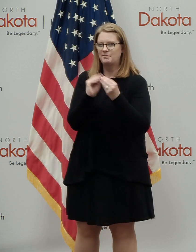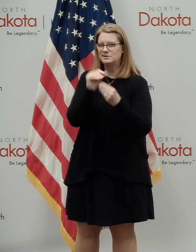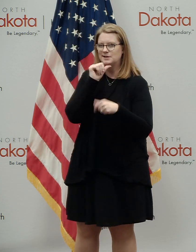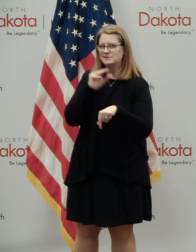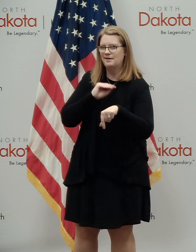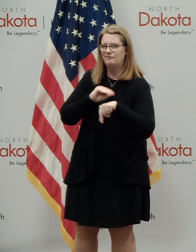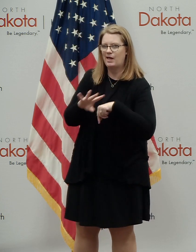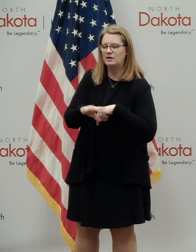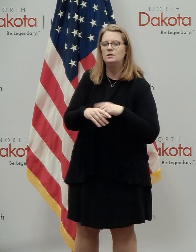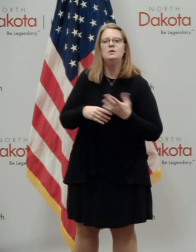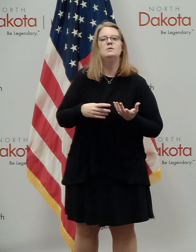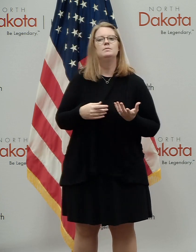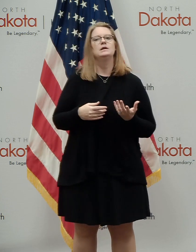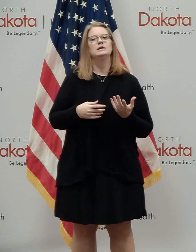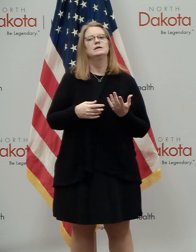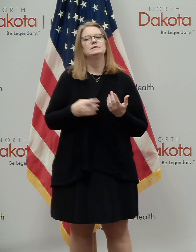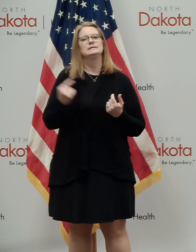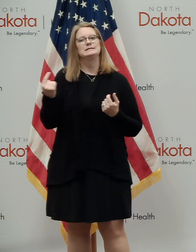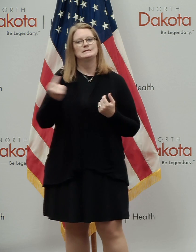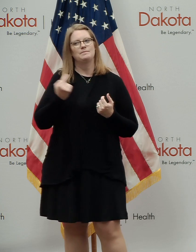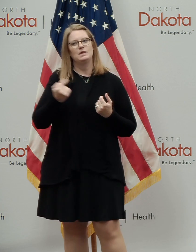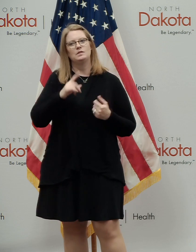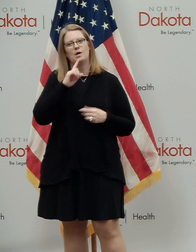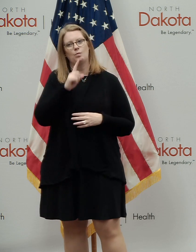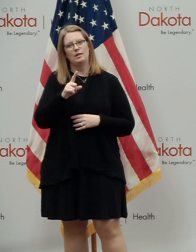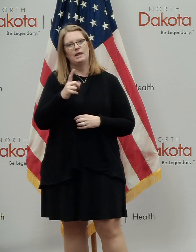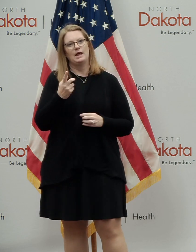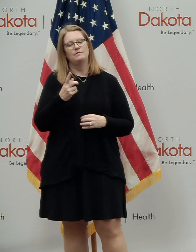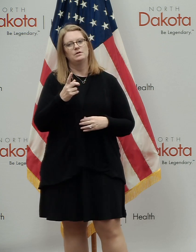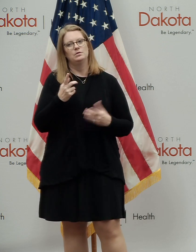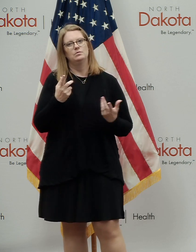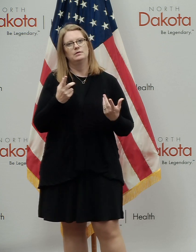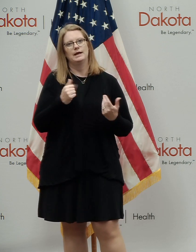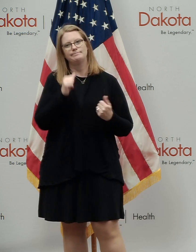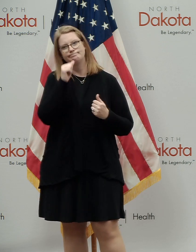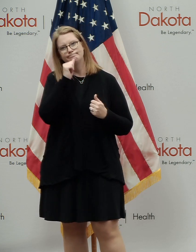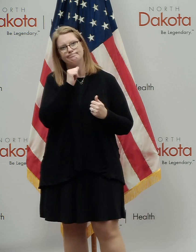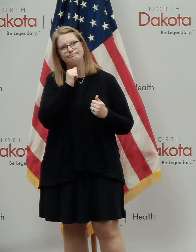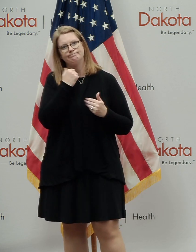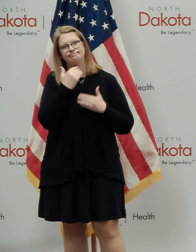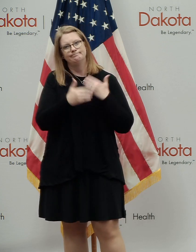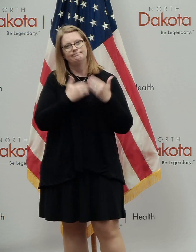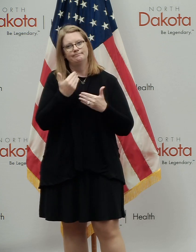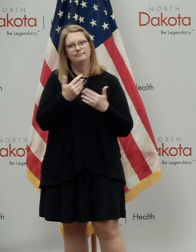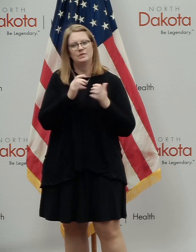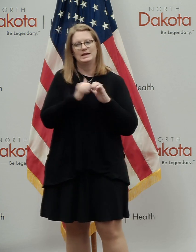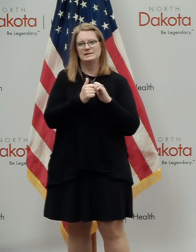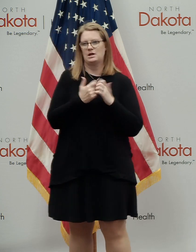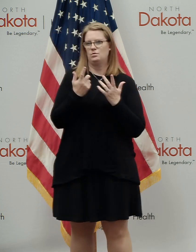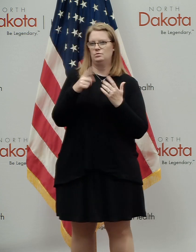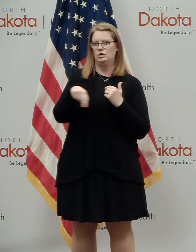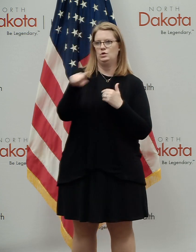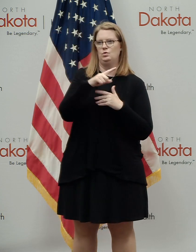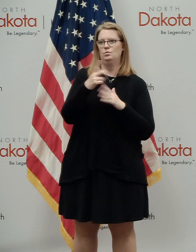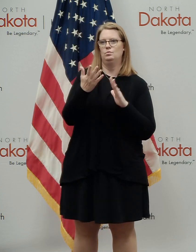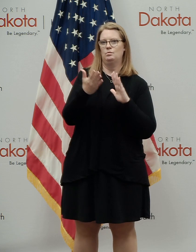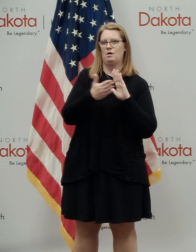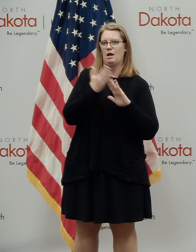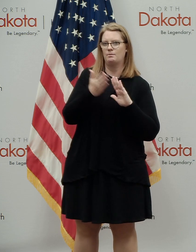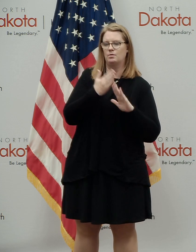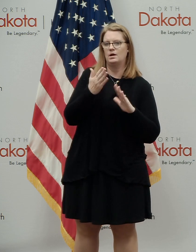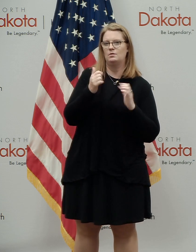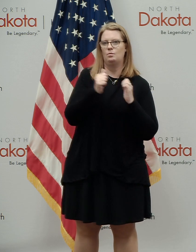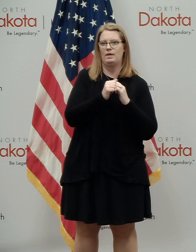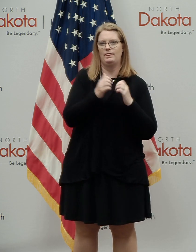And I just think it's something we have to take day by day, and we look, it really is kind of how you operate, with or